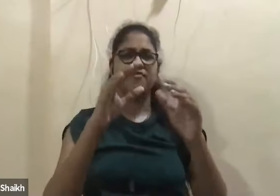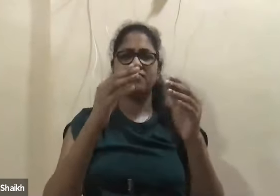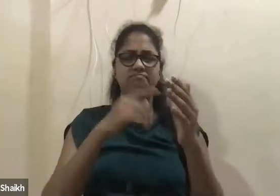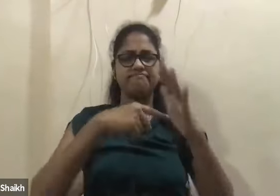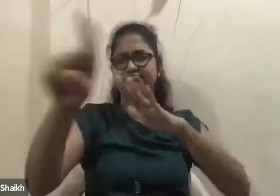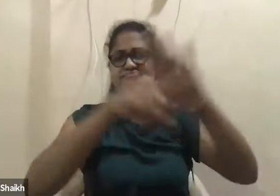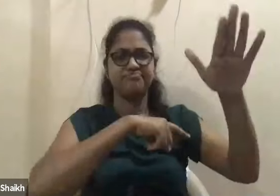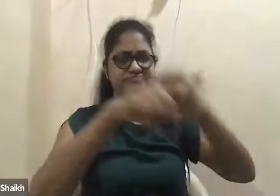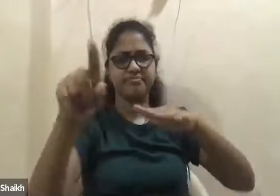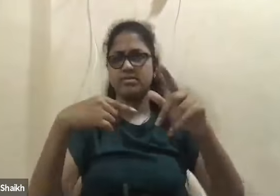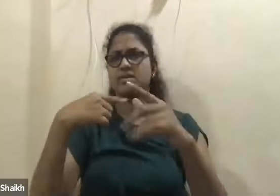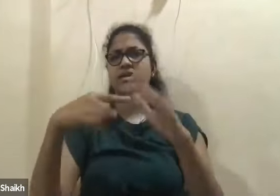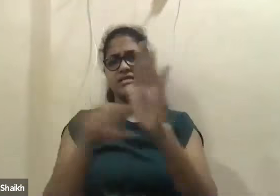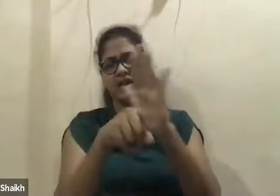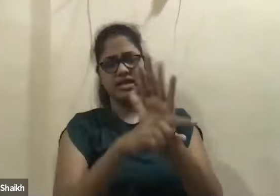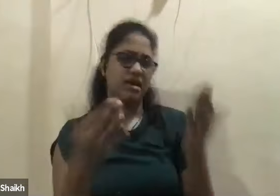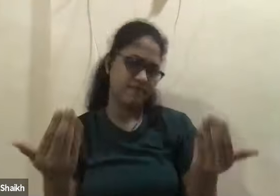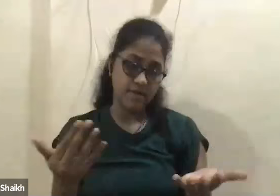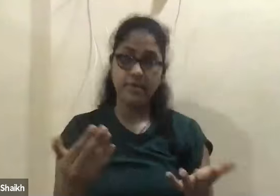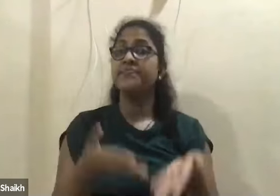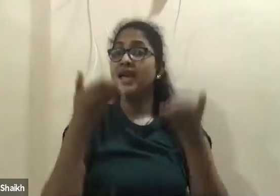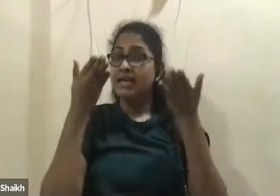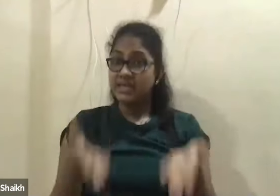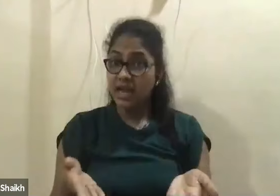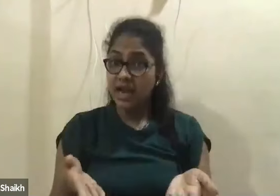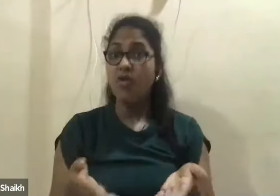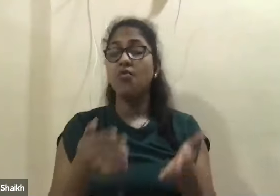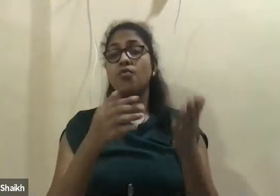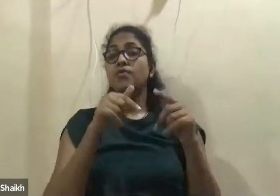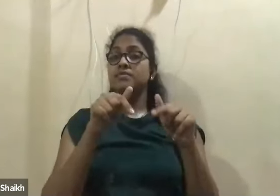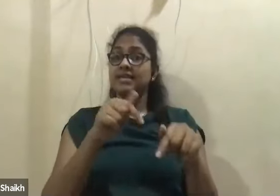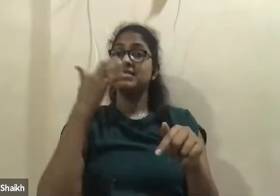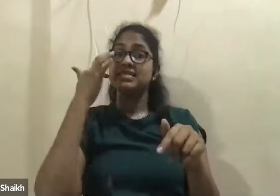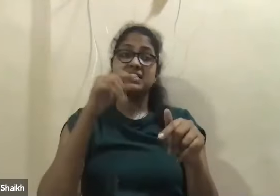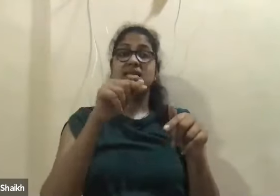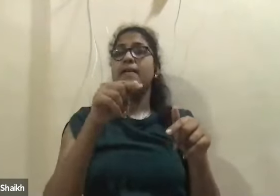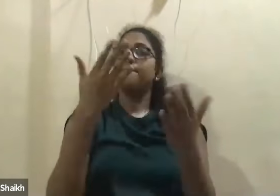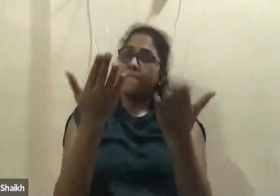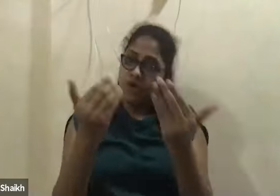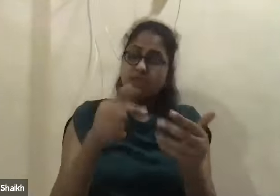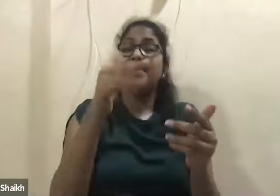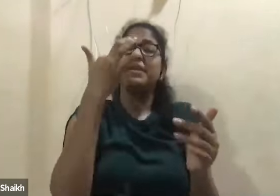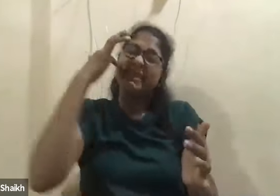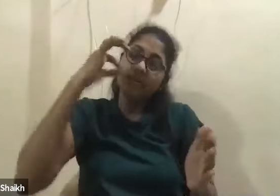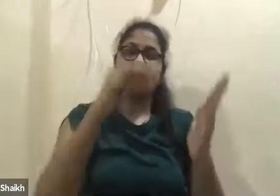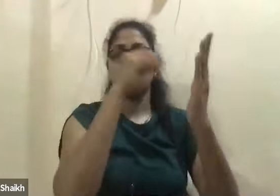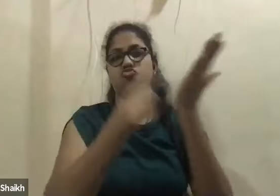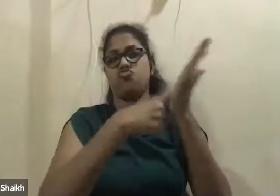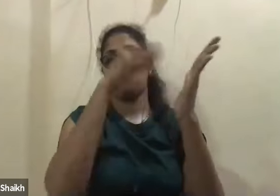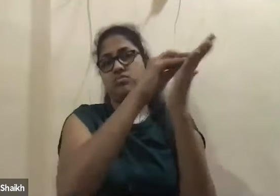forward. So these things are possible, but it's important to have such clauses and not just to think, oh, it will be tedious in